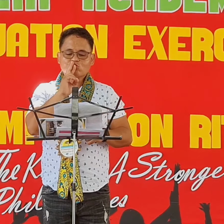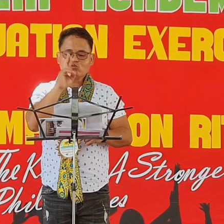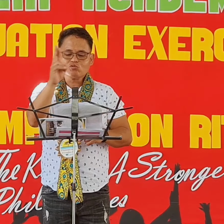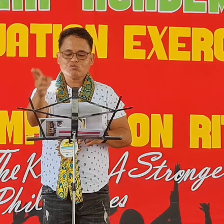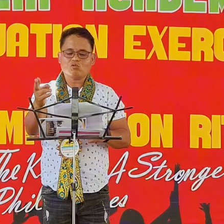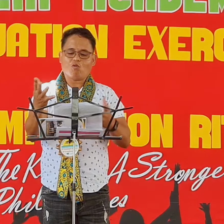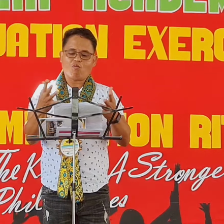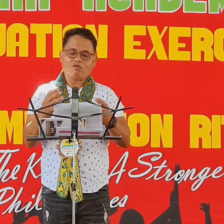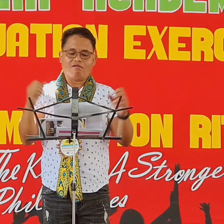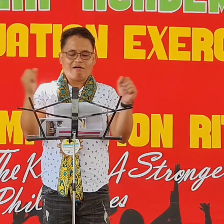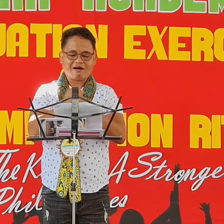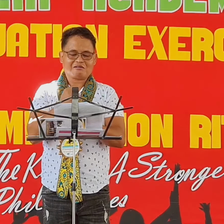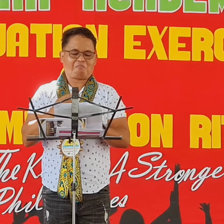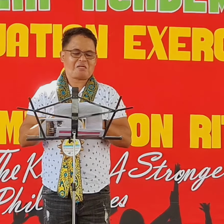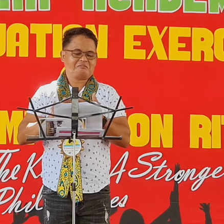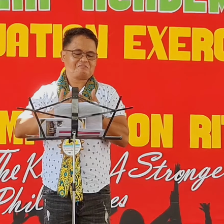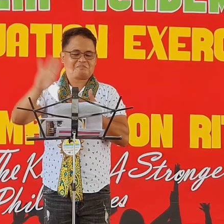But I really wanted to fight back.